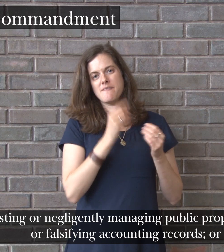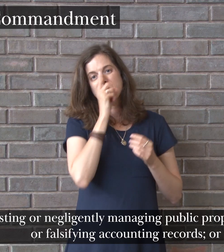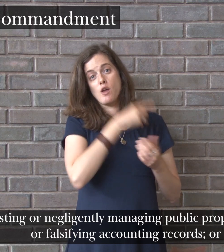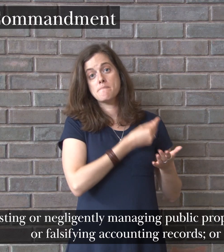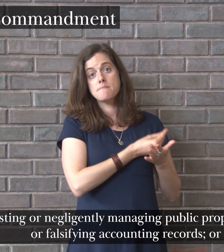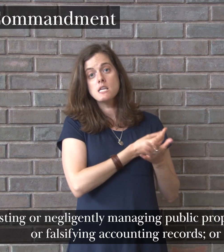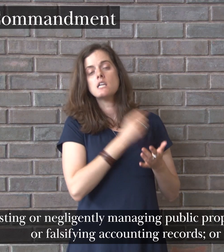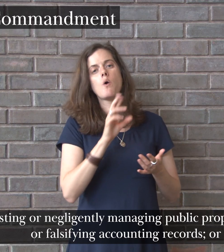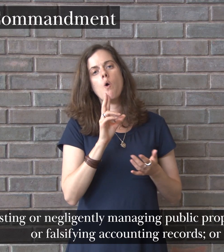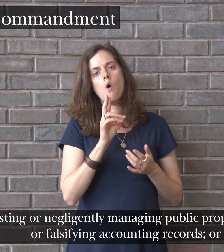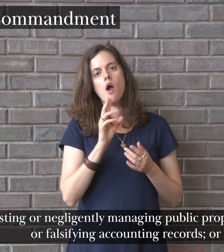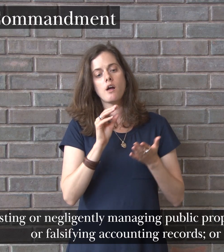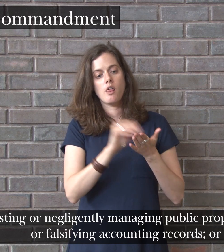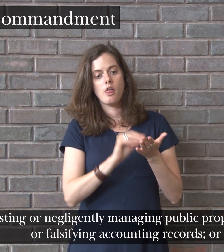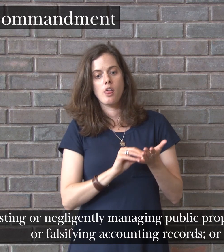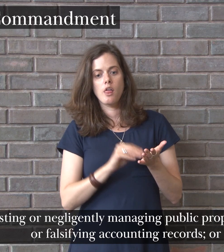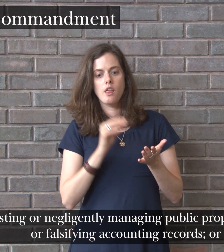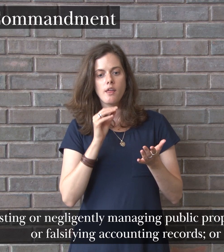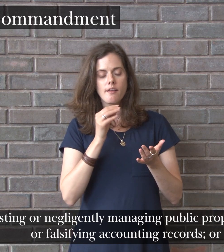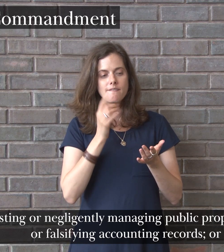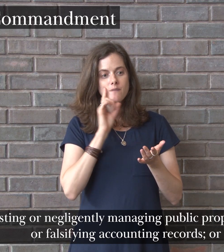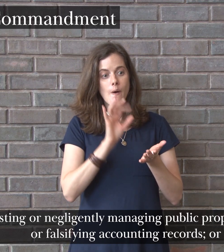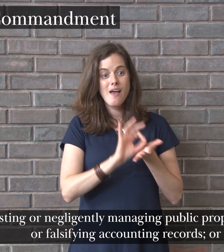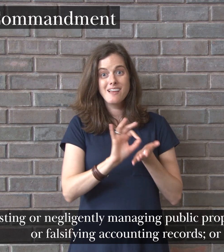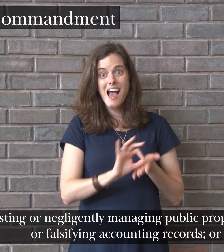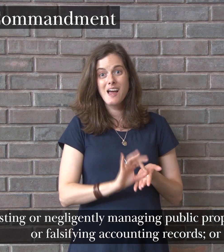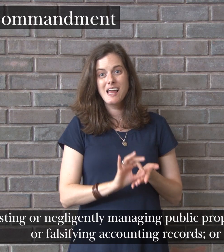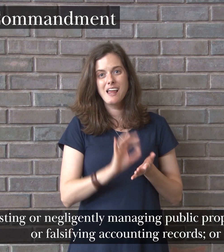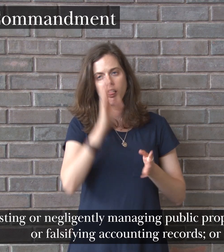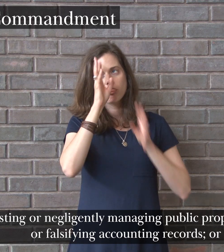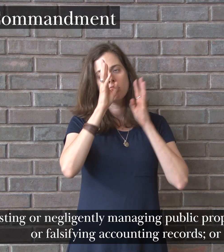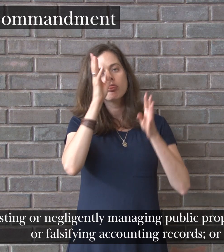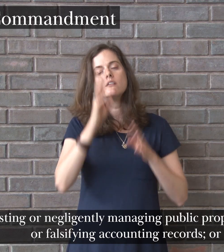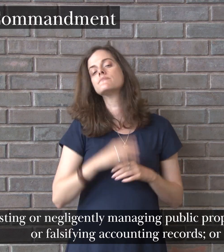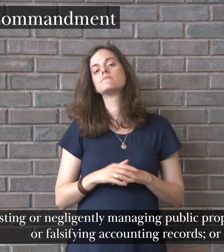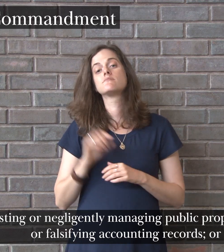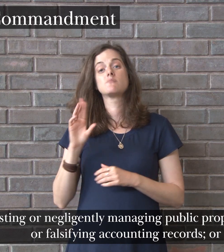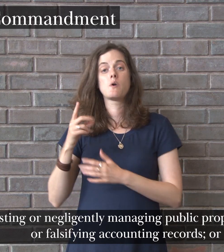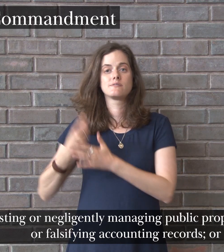counterfeiting or falsifying accounting records, or tax evasion.